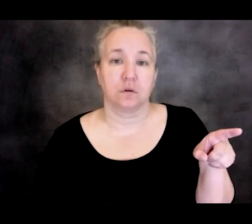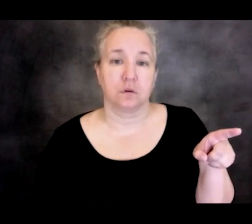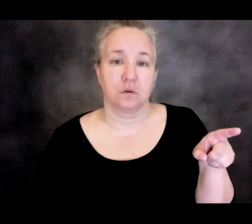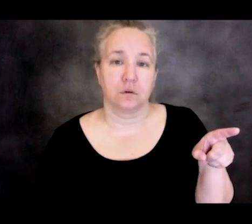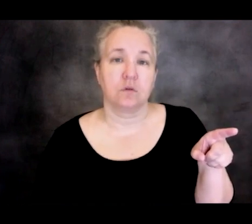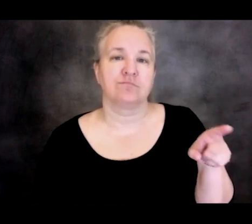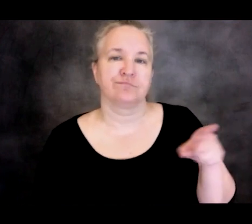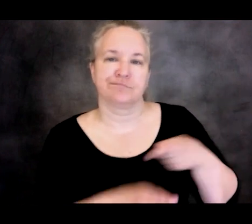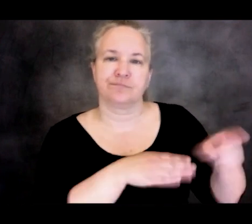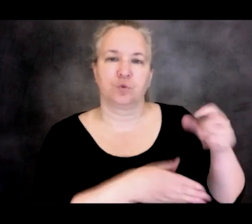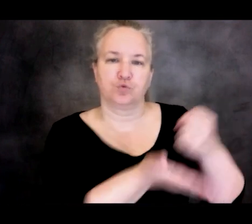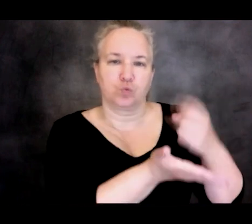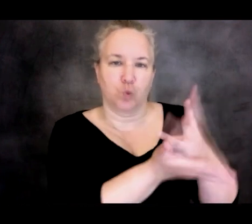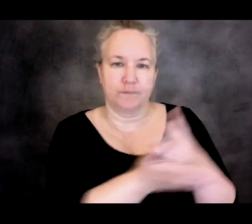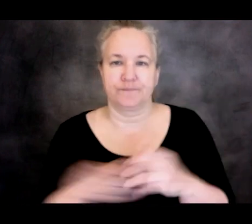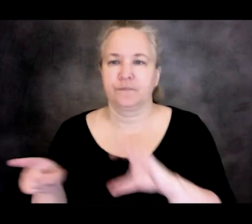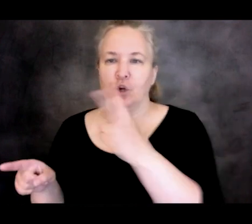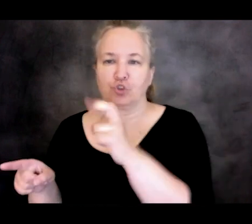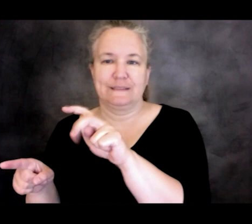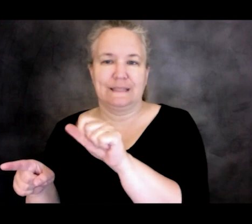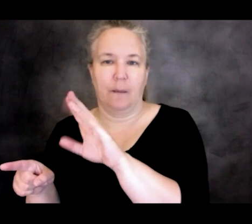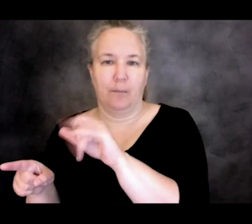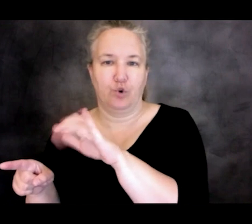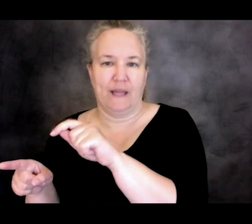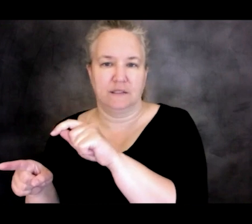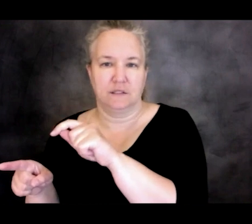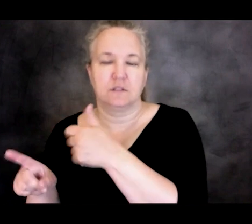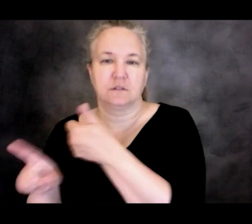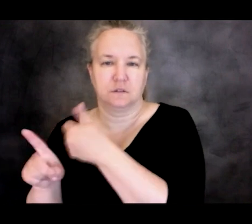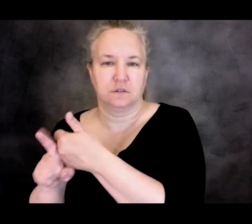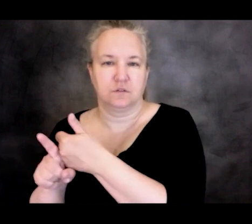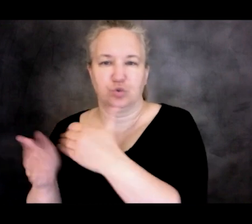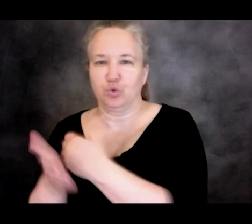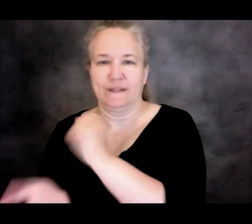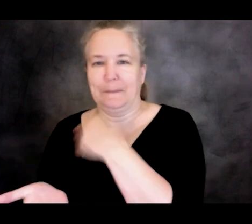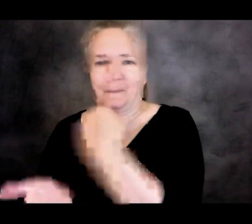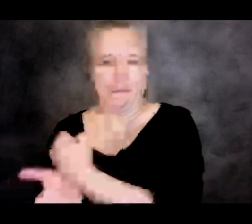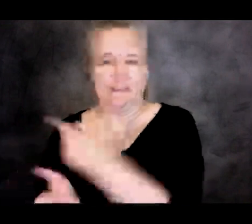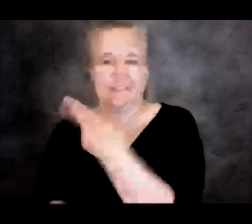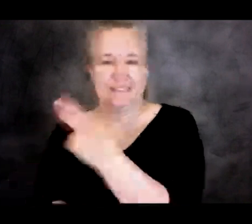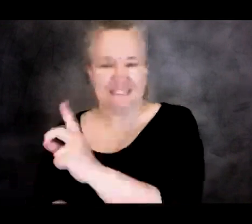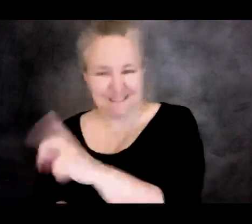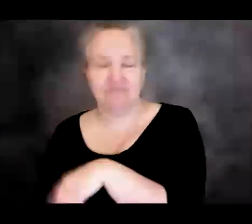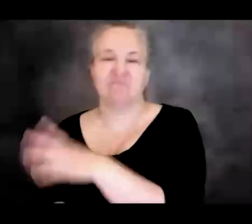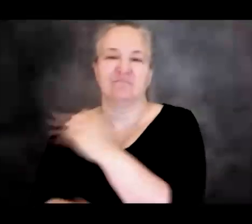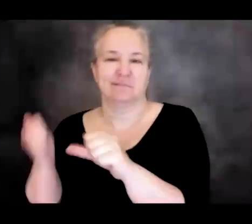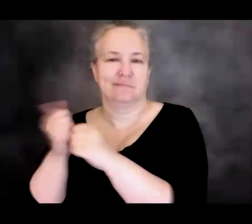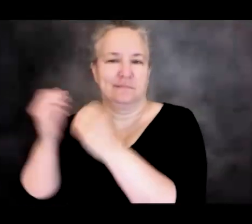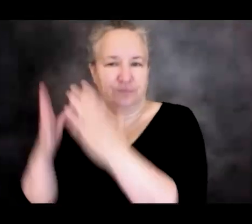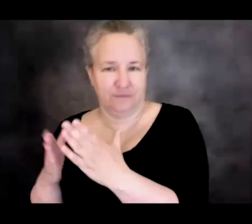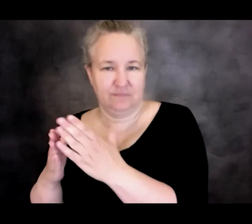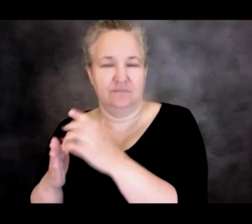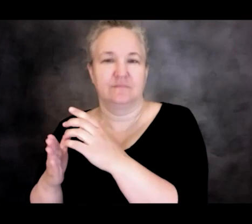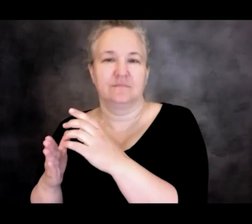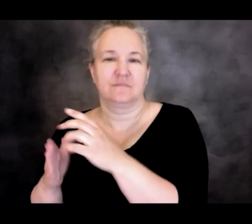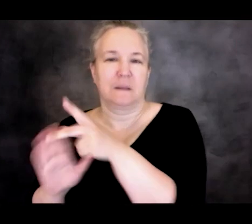social work, and Christina Brandt, who is a newly minted PhD and assistant professor at Penn State